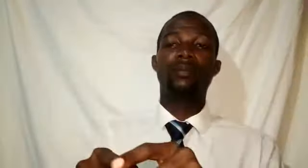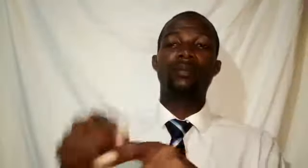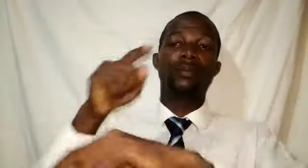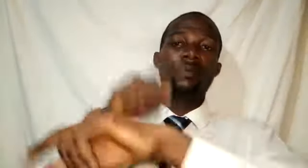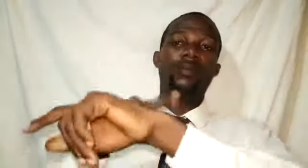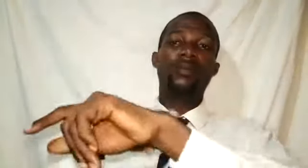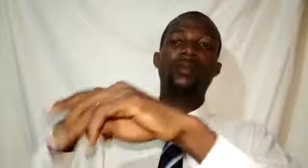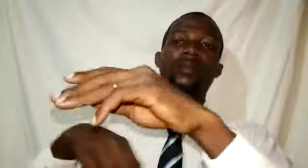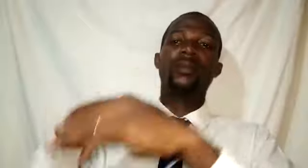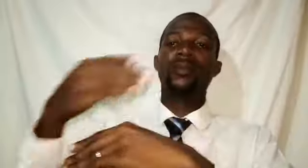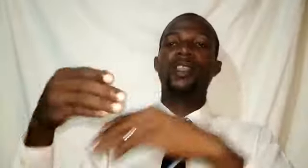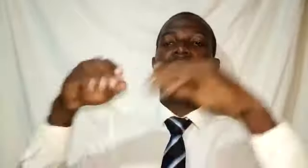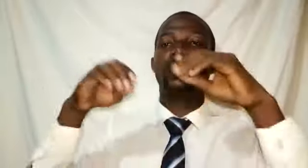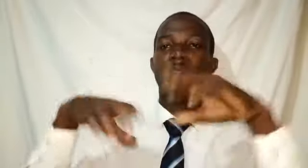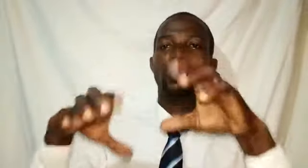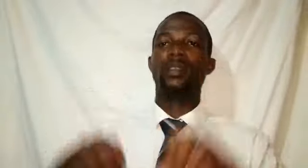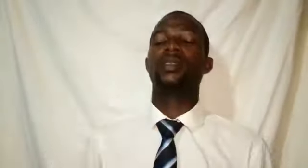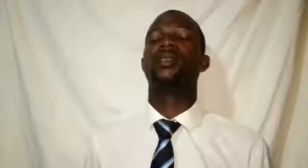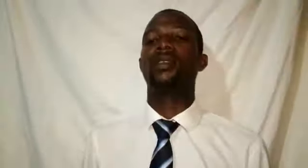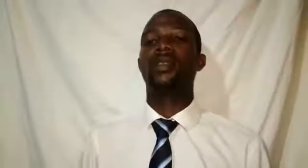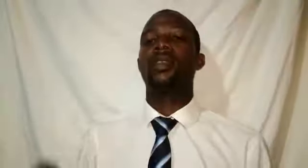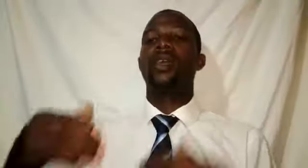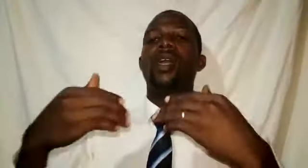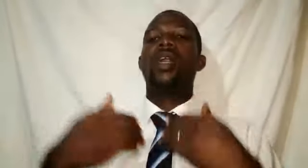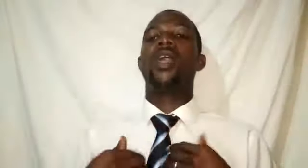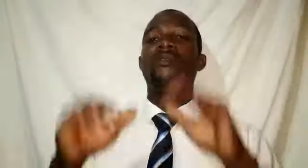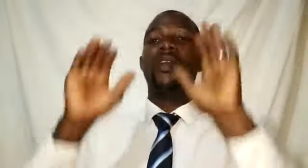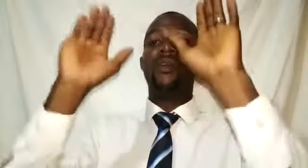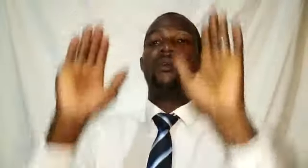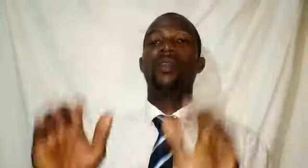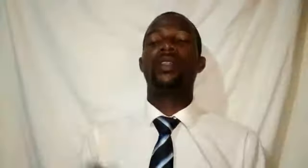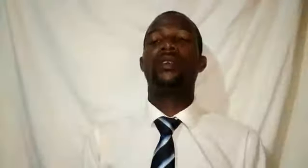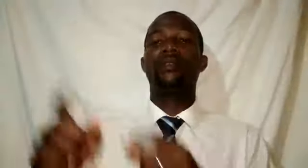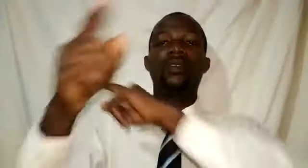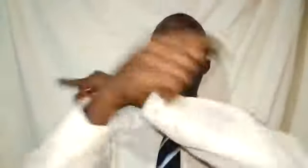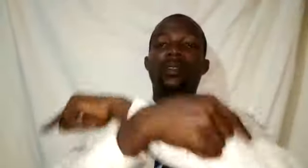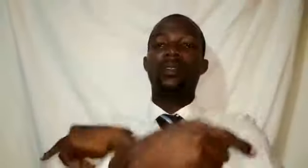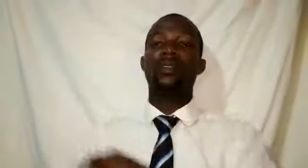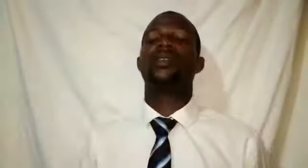next class. Have a wonderful day. Bye.